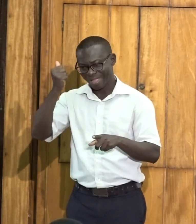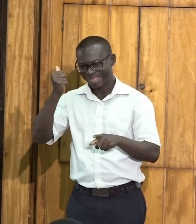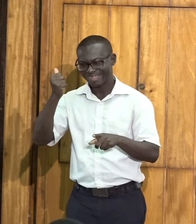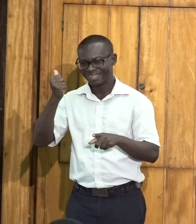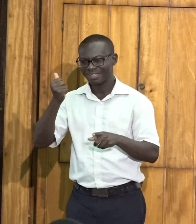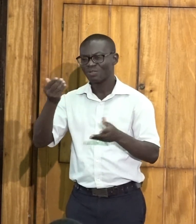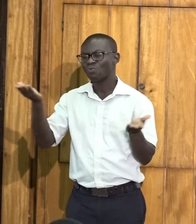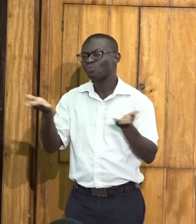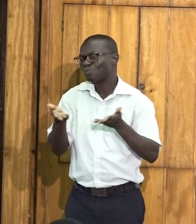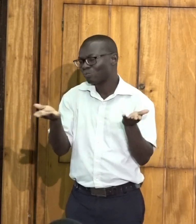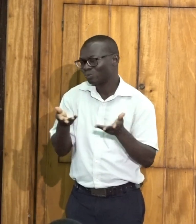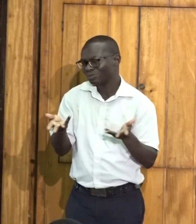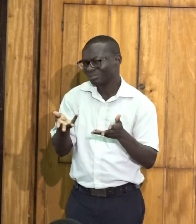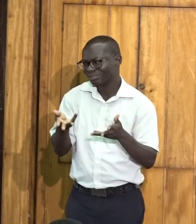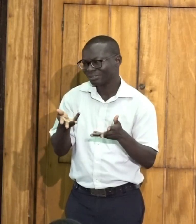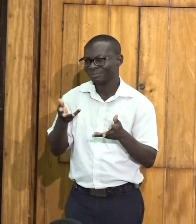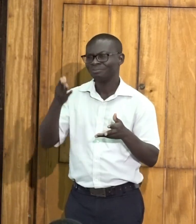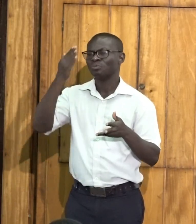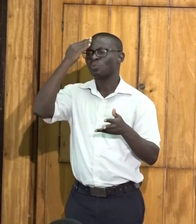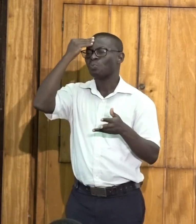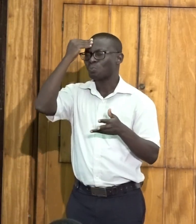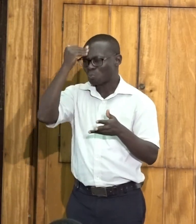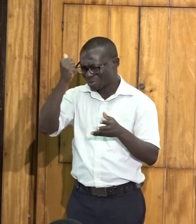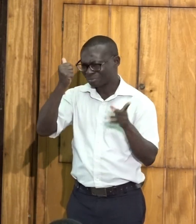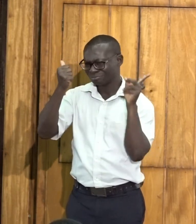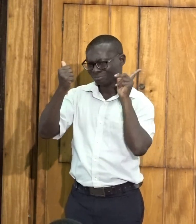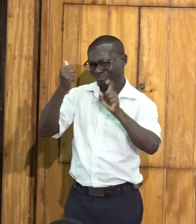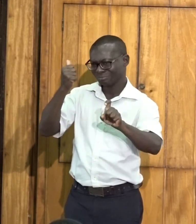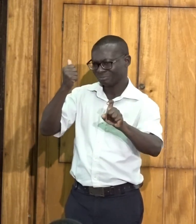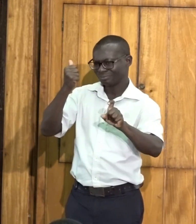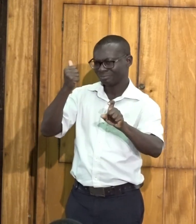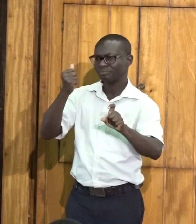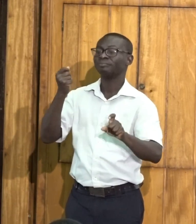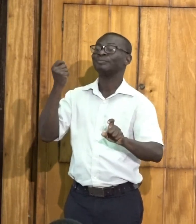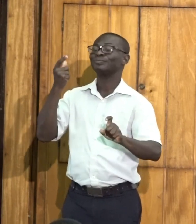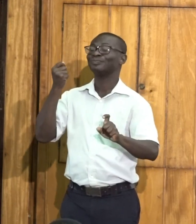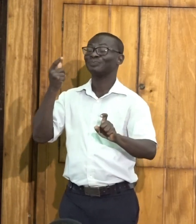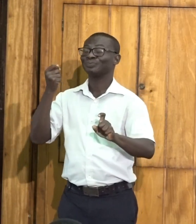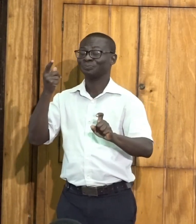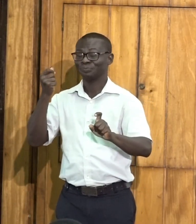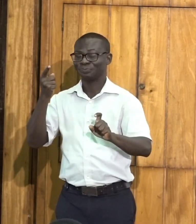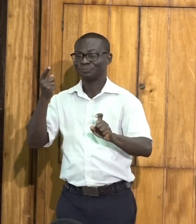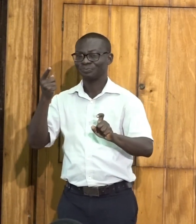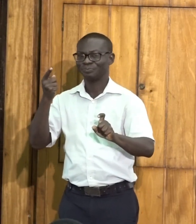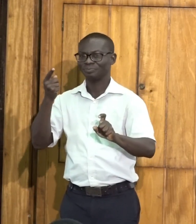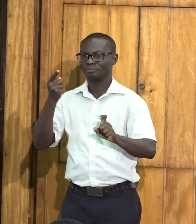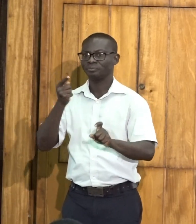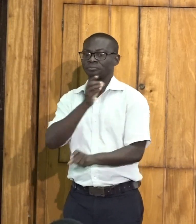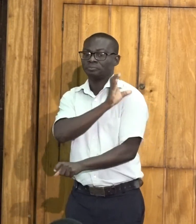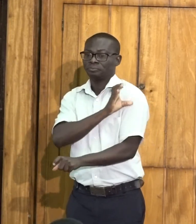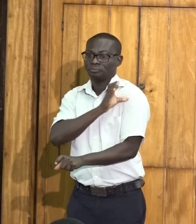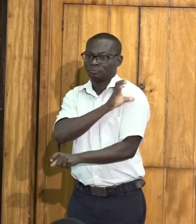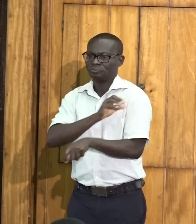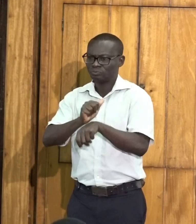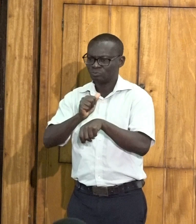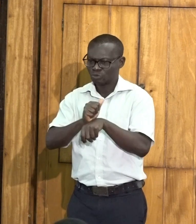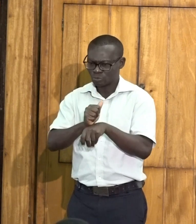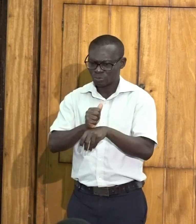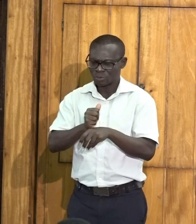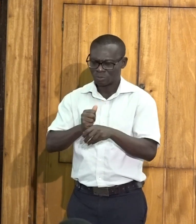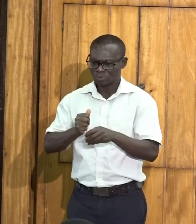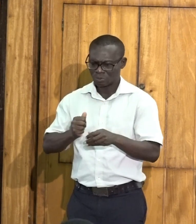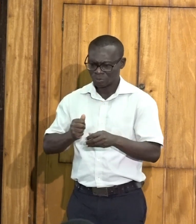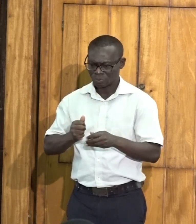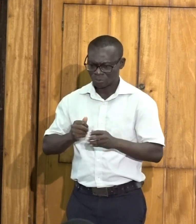why. But in asking the why, we understand that the clinic workflows are affected